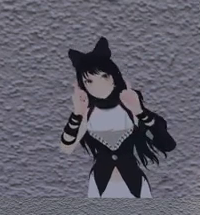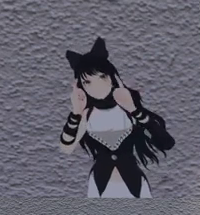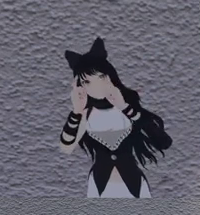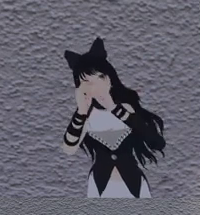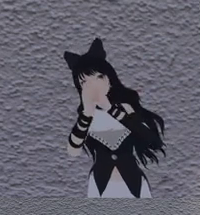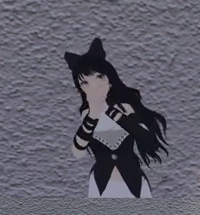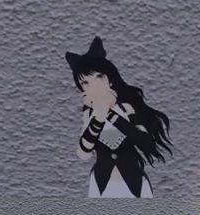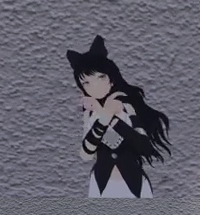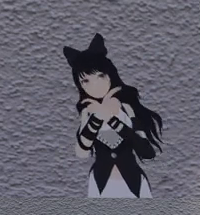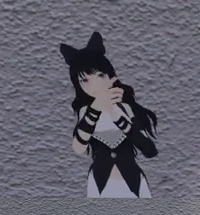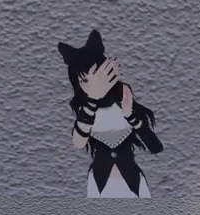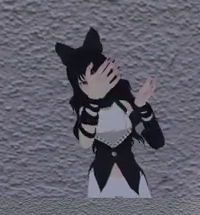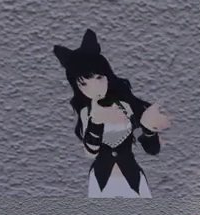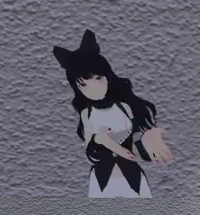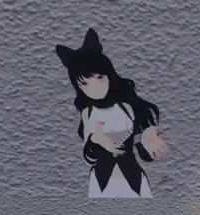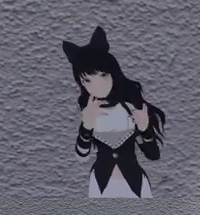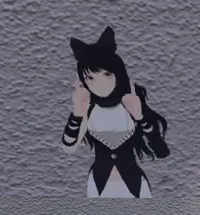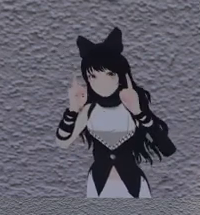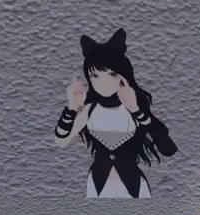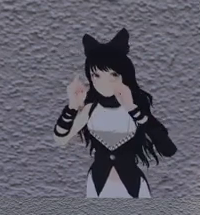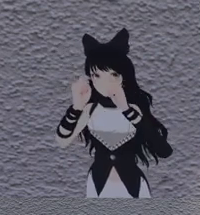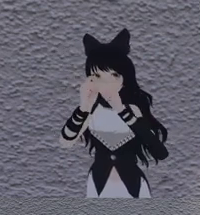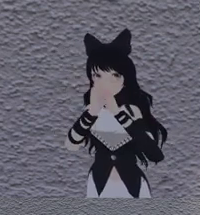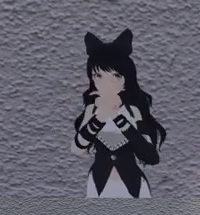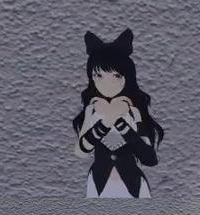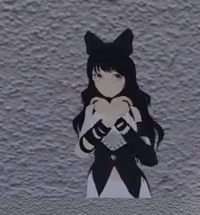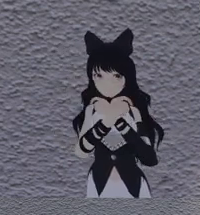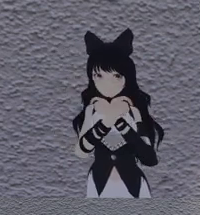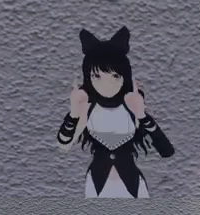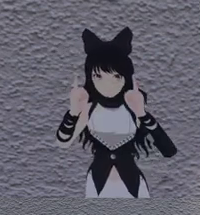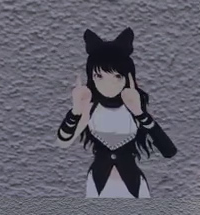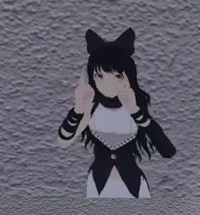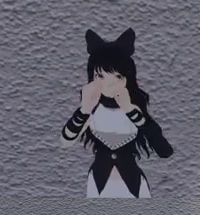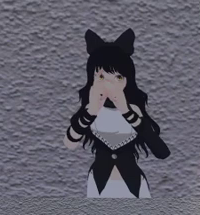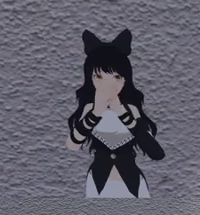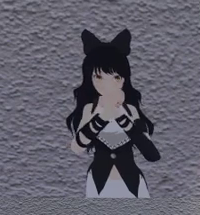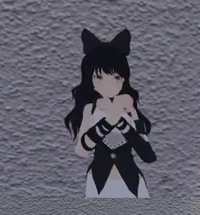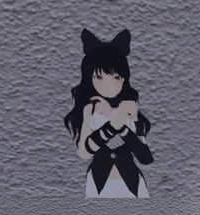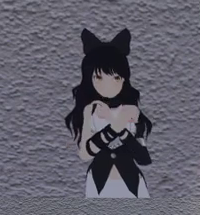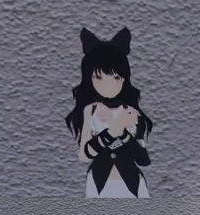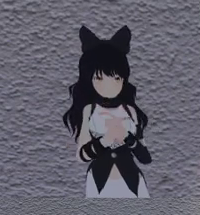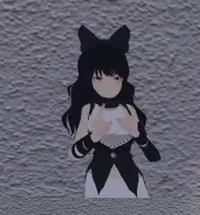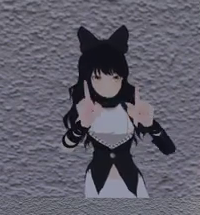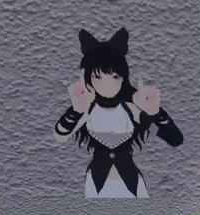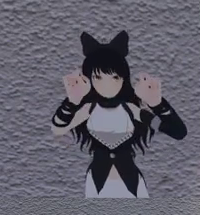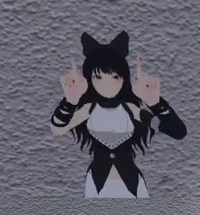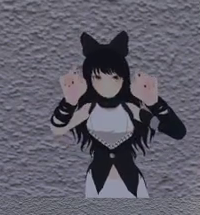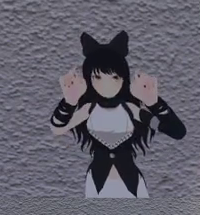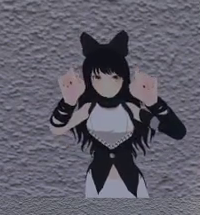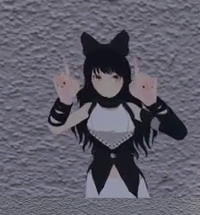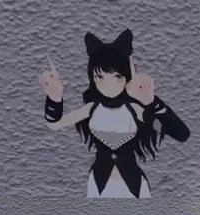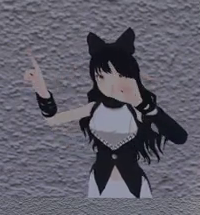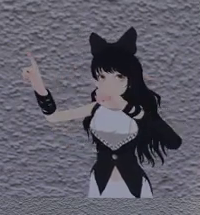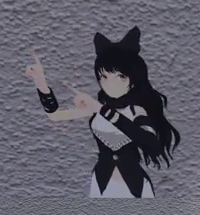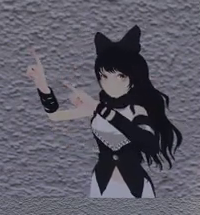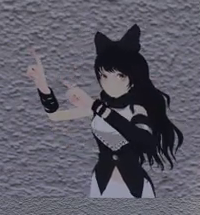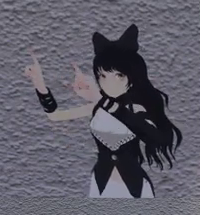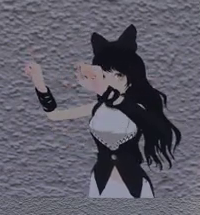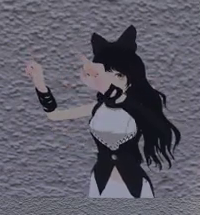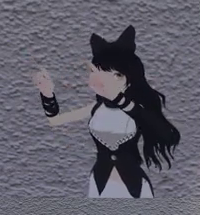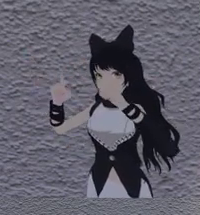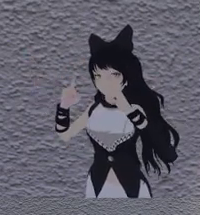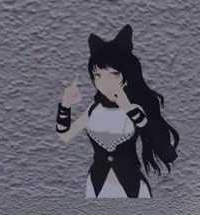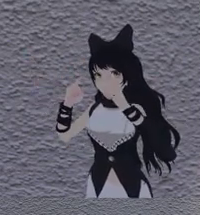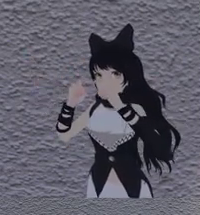know that. It's too complicated for me to understand. This person is complicated. This thing is complicated. Like